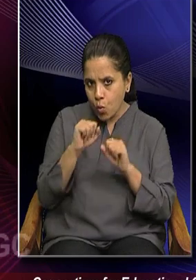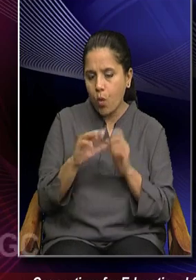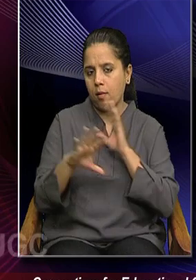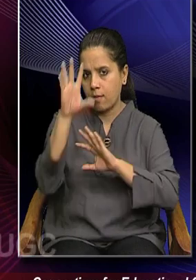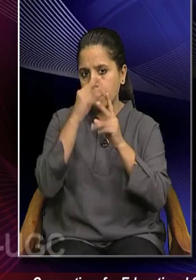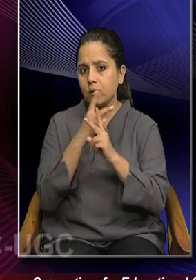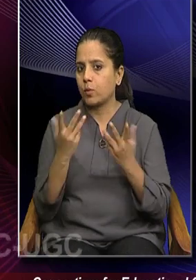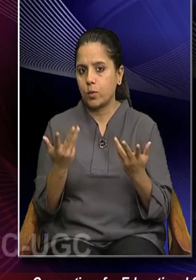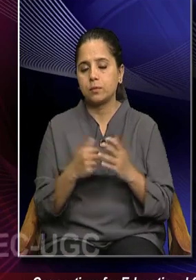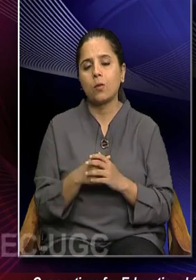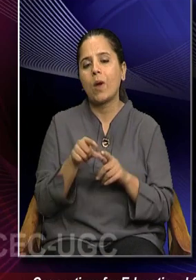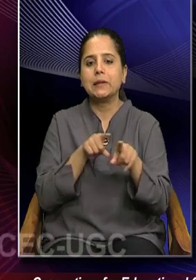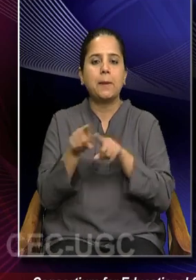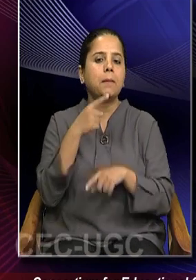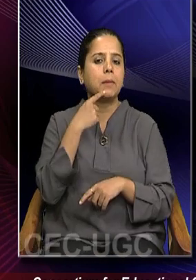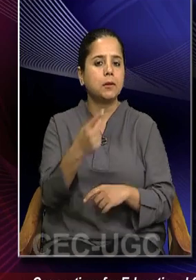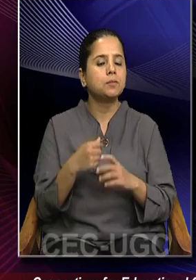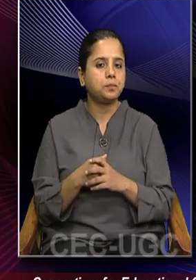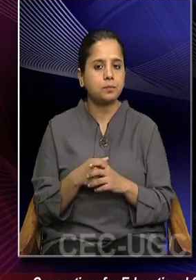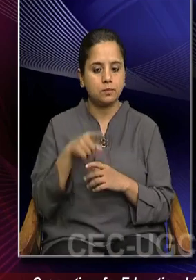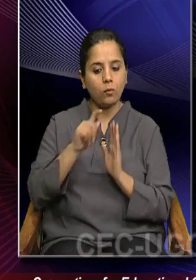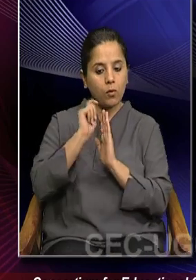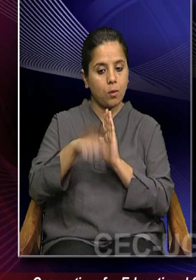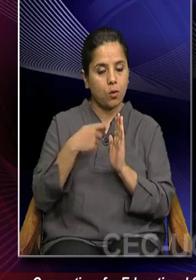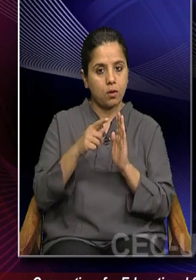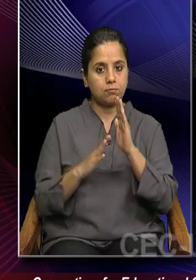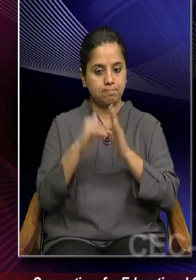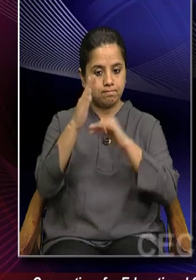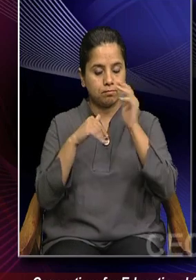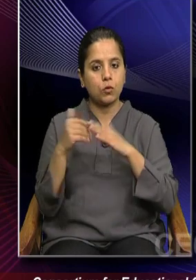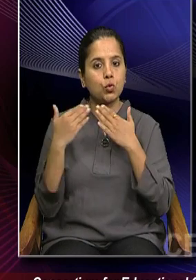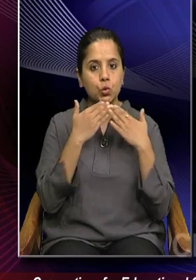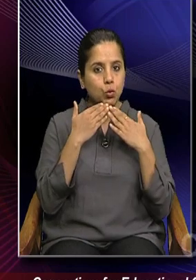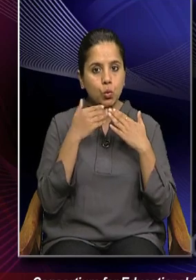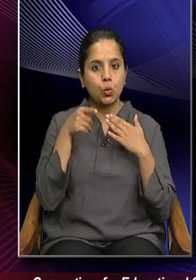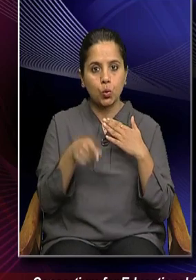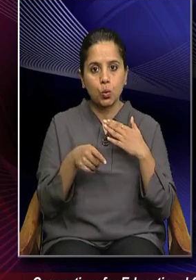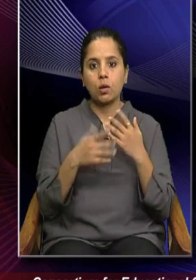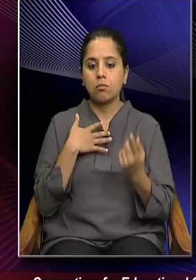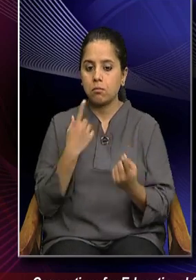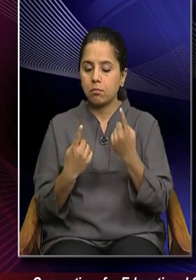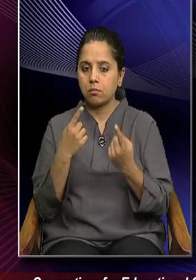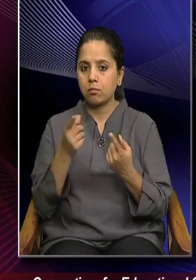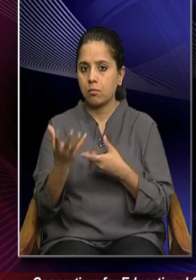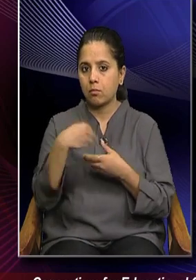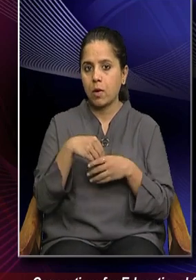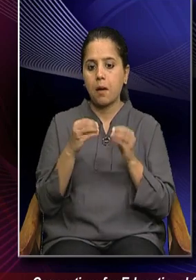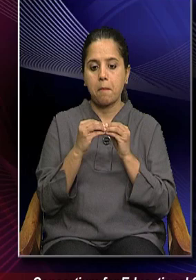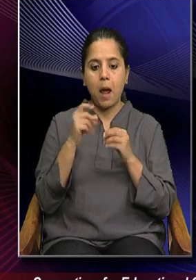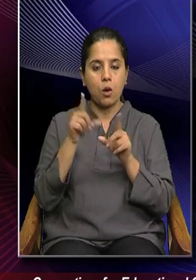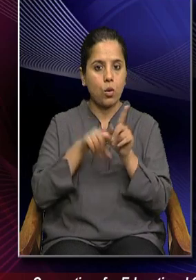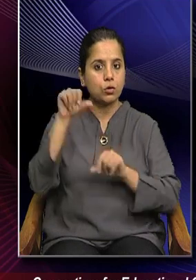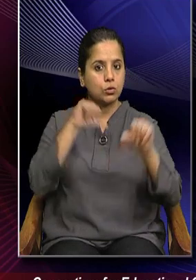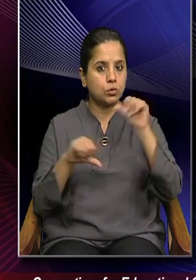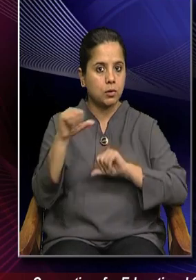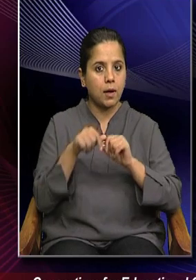learn. For example, a project to build a school garden involves the biology, that is